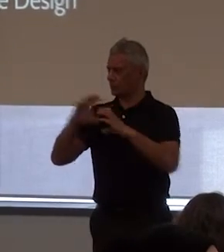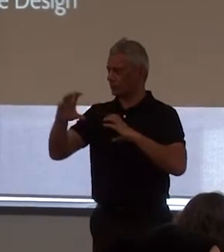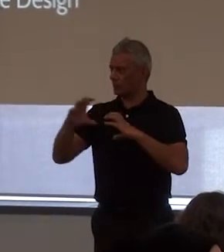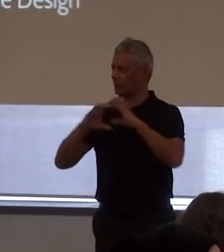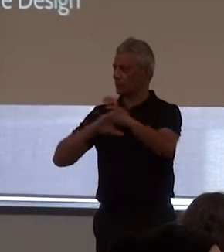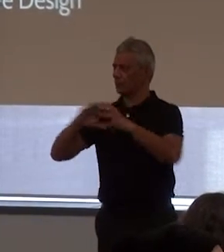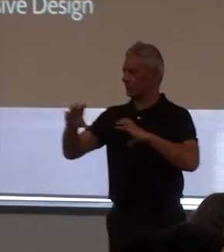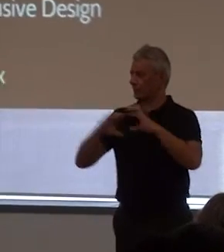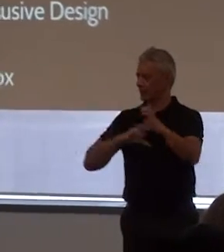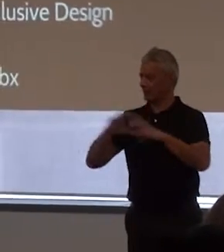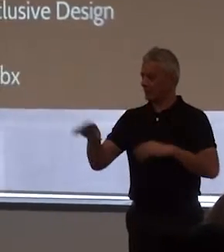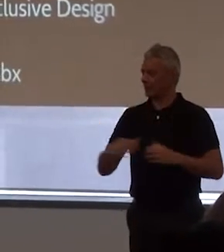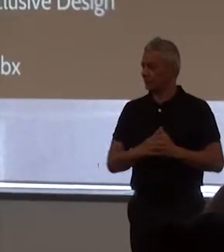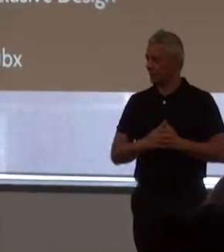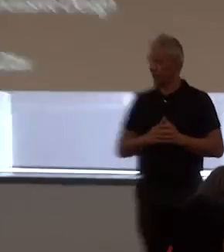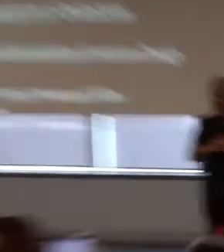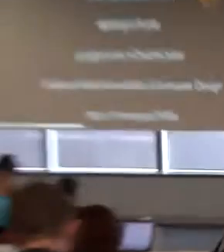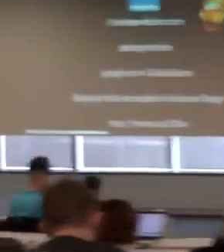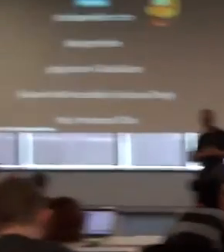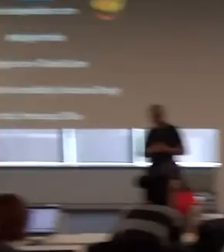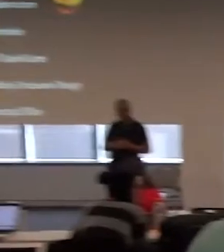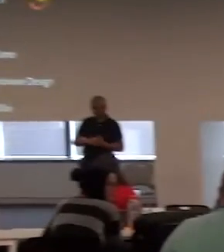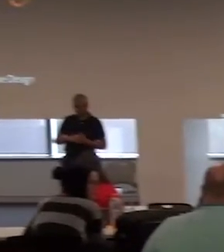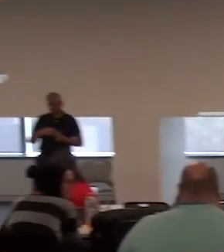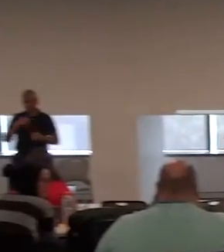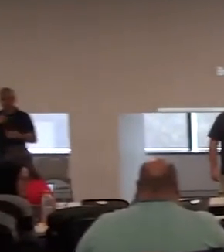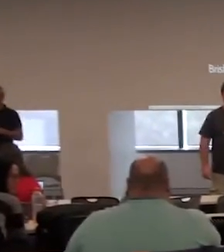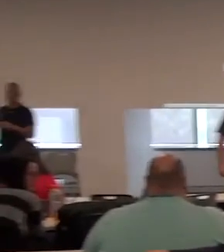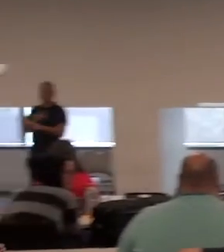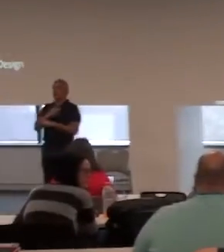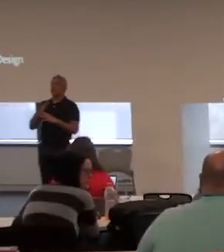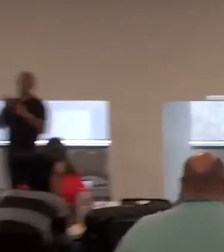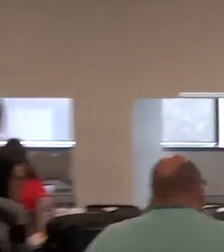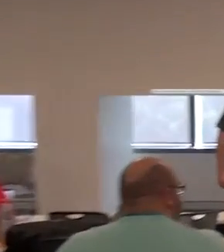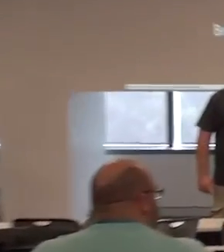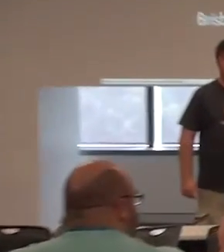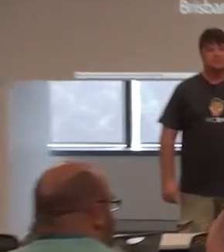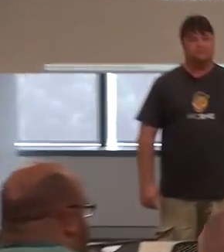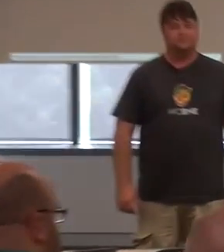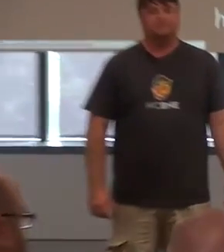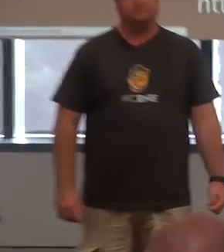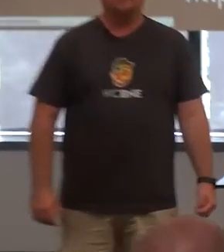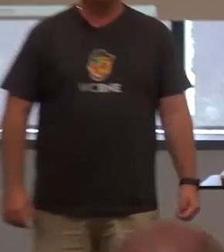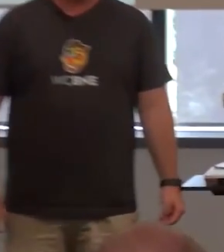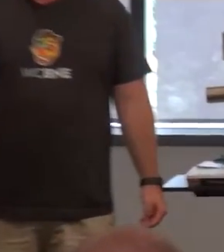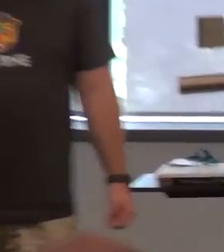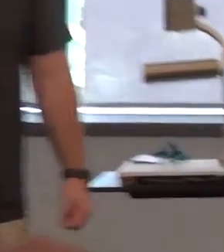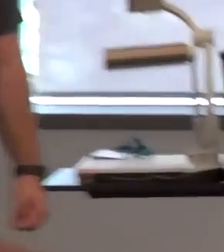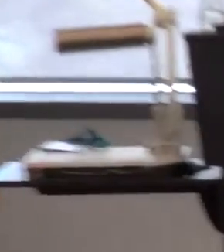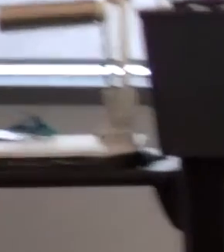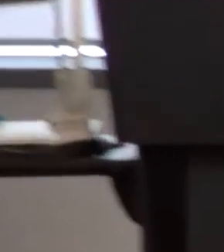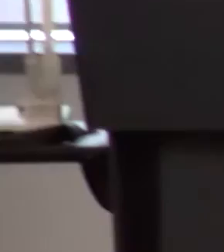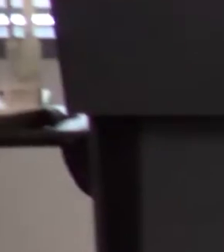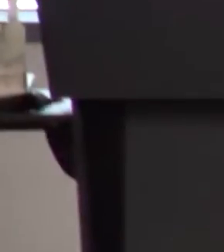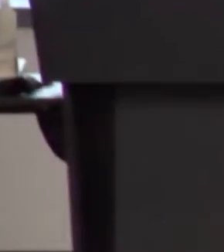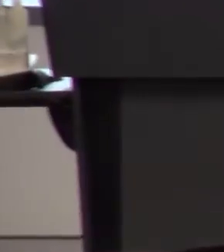Hello. Somebody who works with other clients, Mm-hmm. they might need to justify the investment in time and